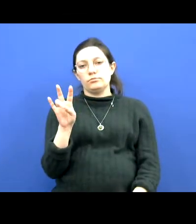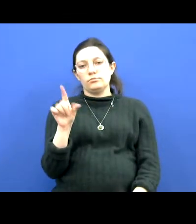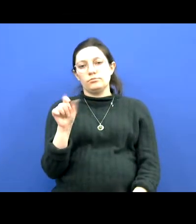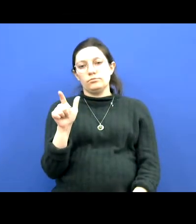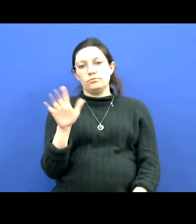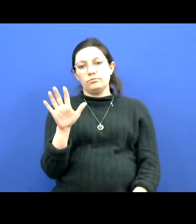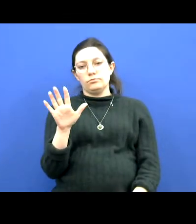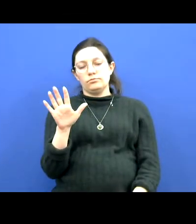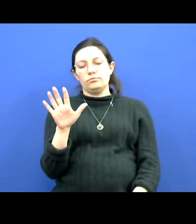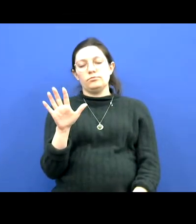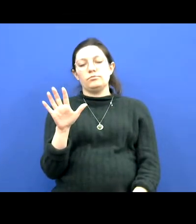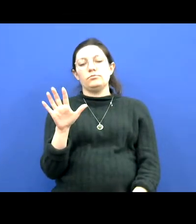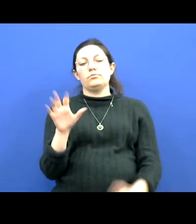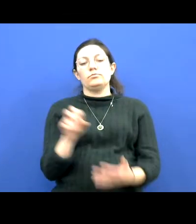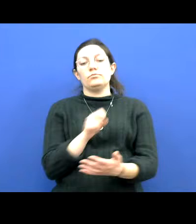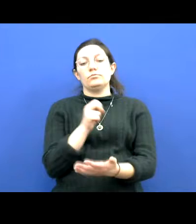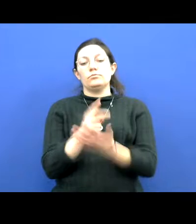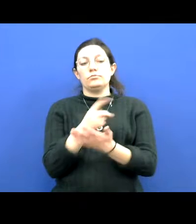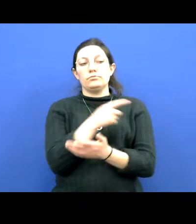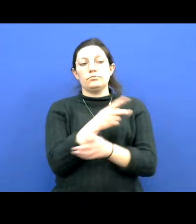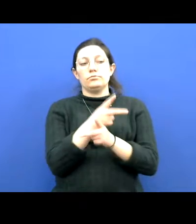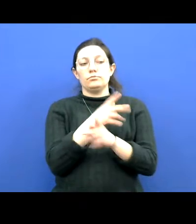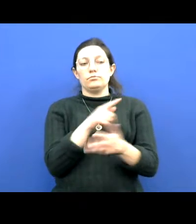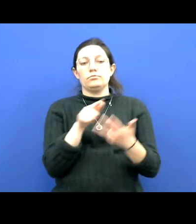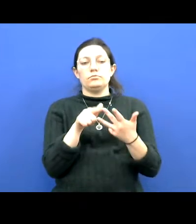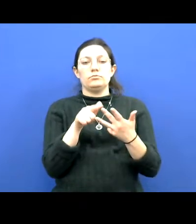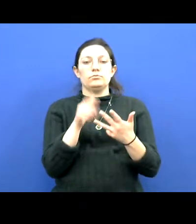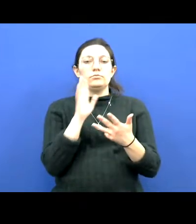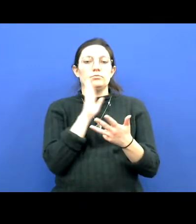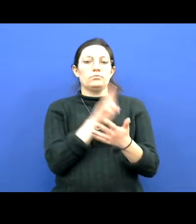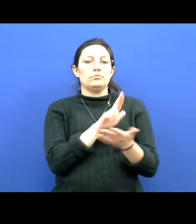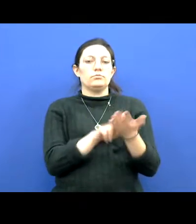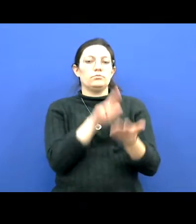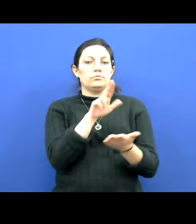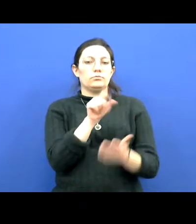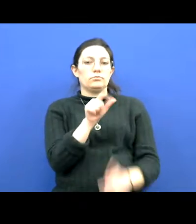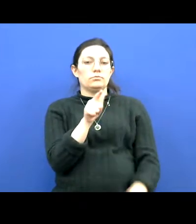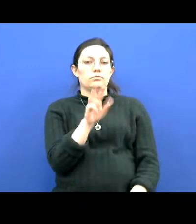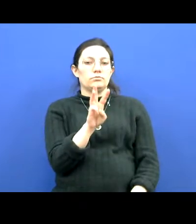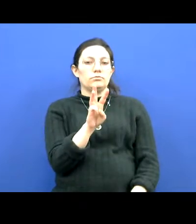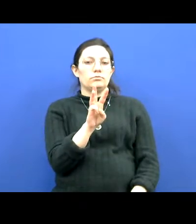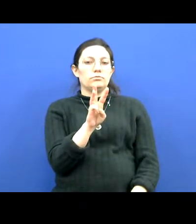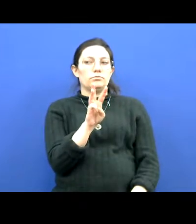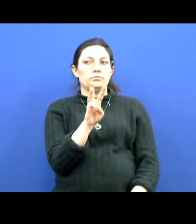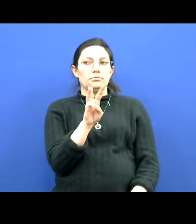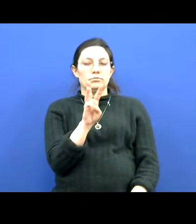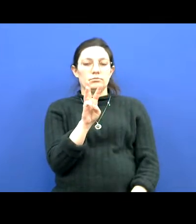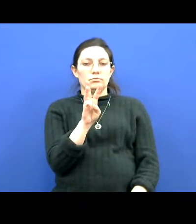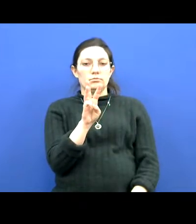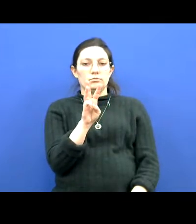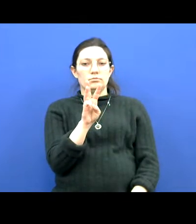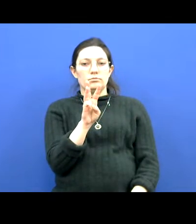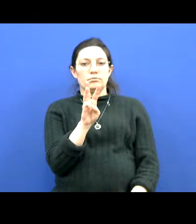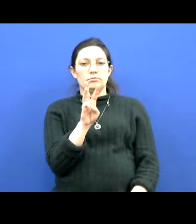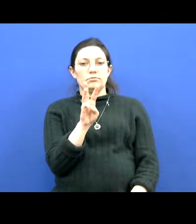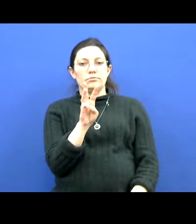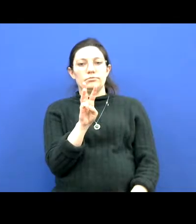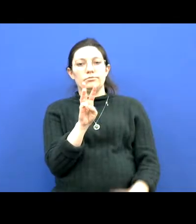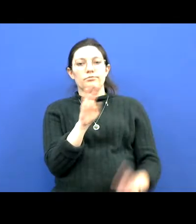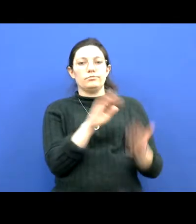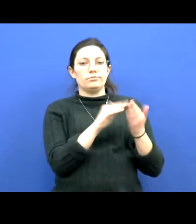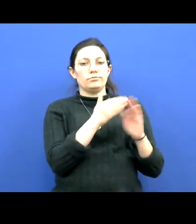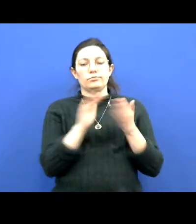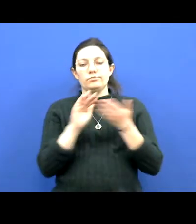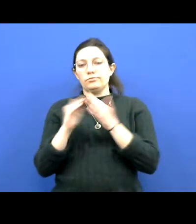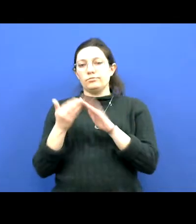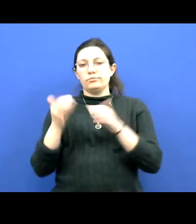2025 to authorize the supervisor to sign the 2026 intermunicipal agreement with